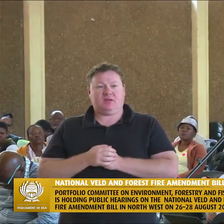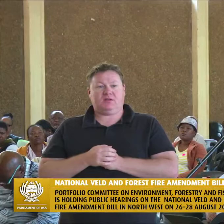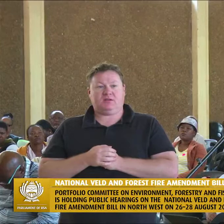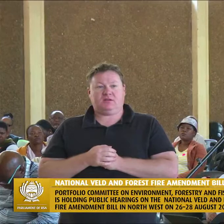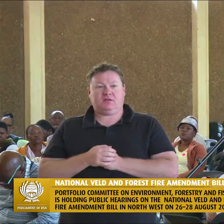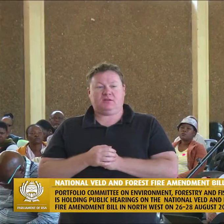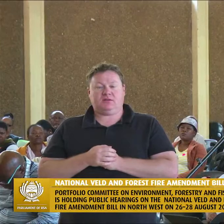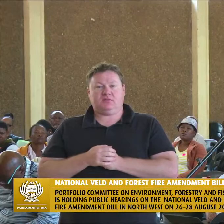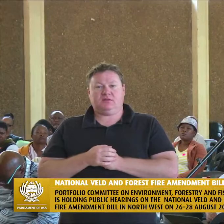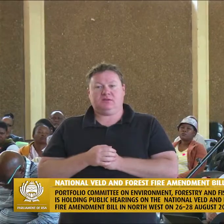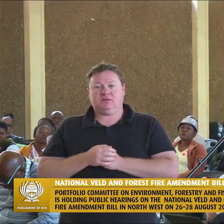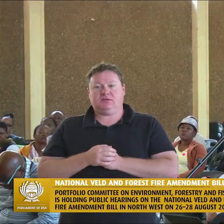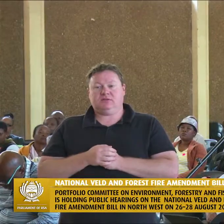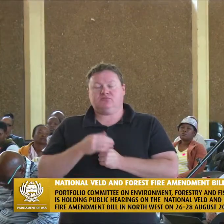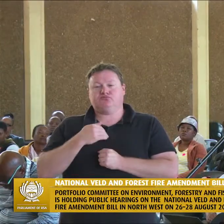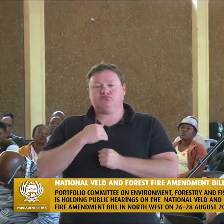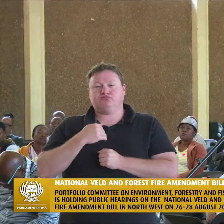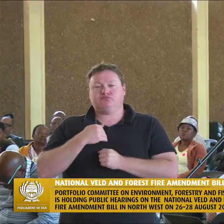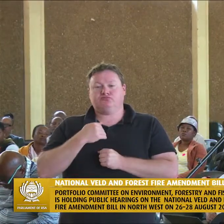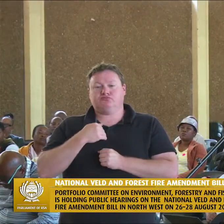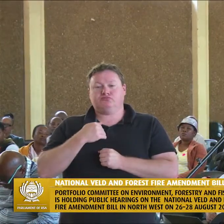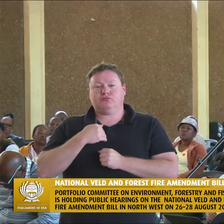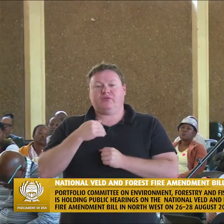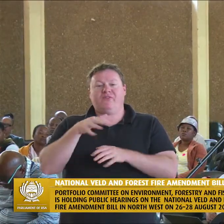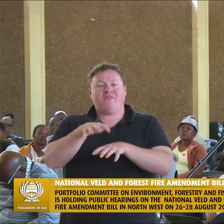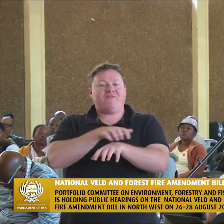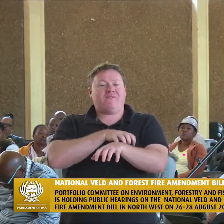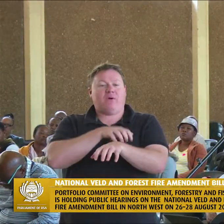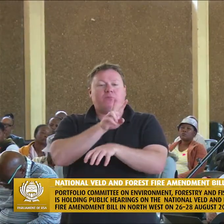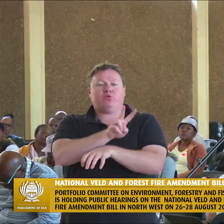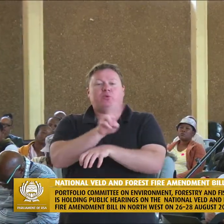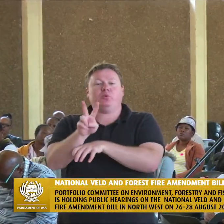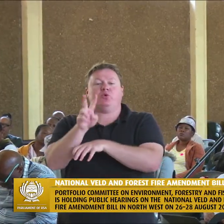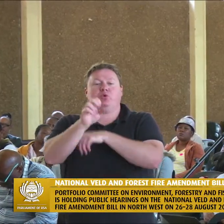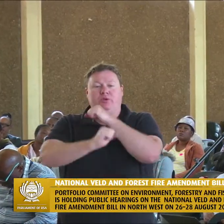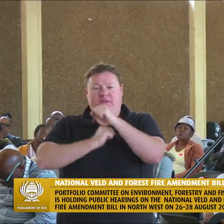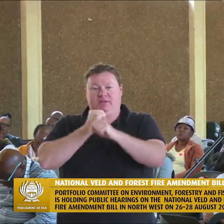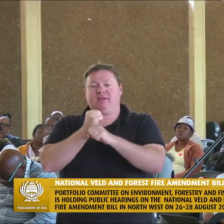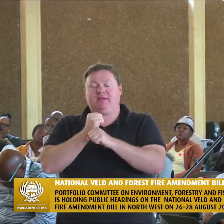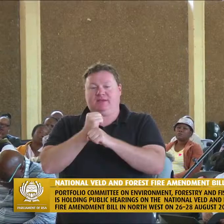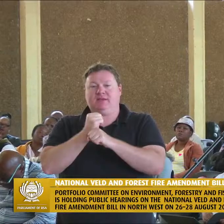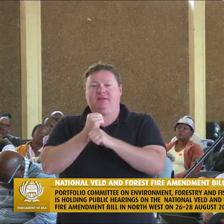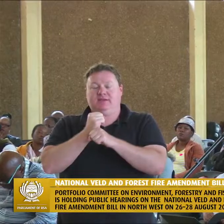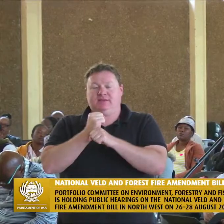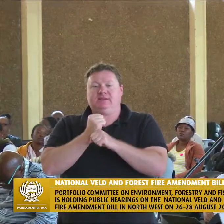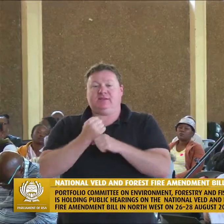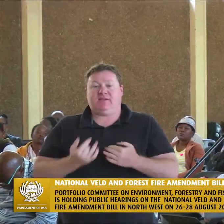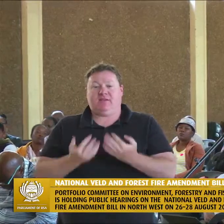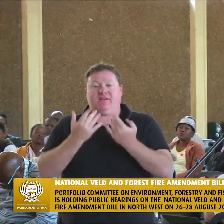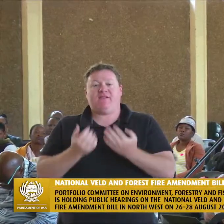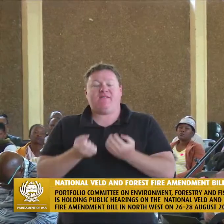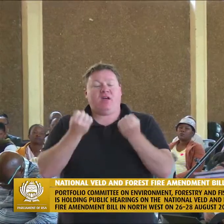i've been 22 years on the farm so we've been fighting quite a few fighters already